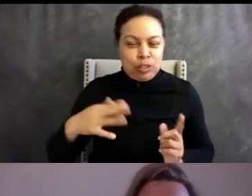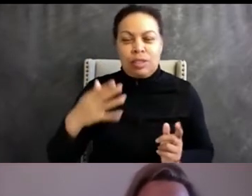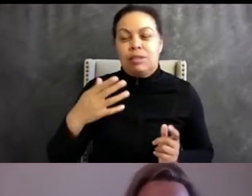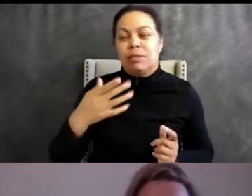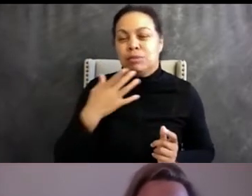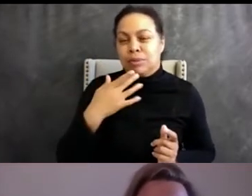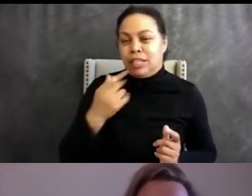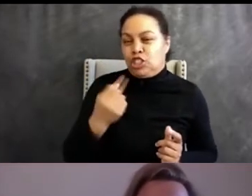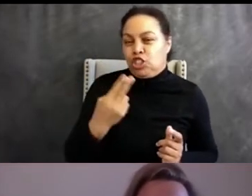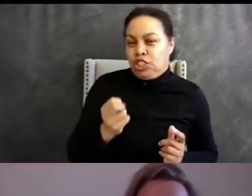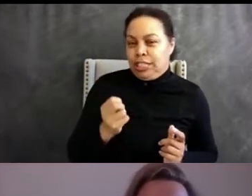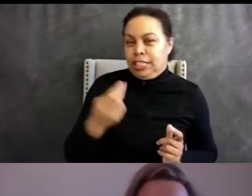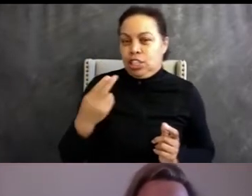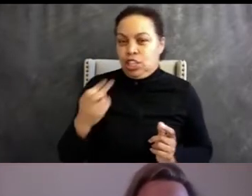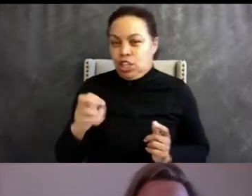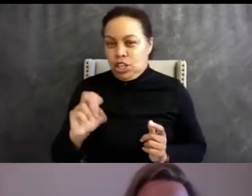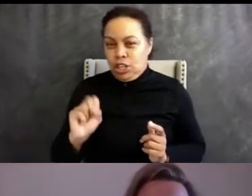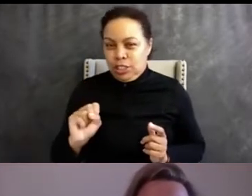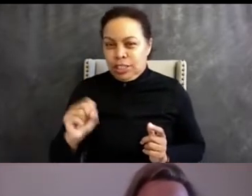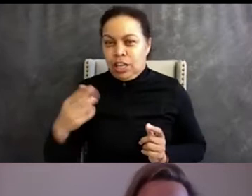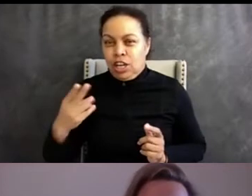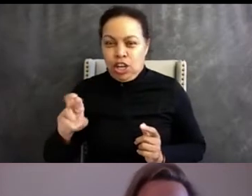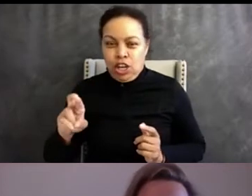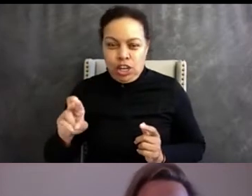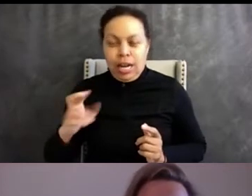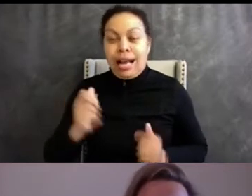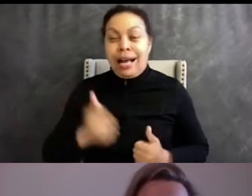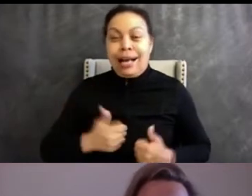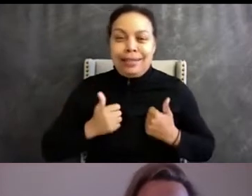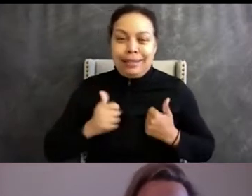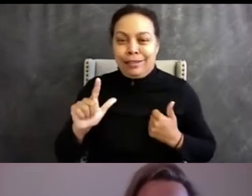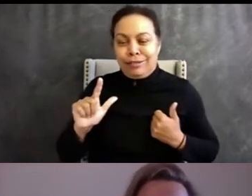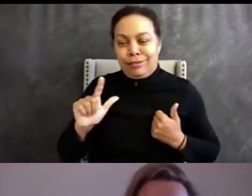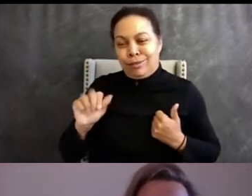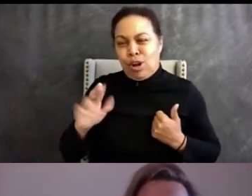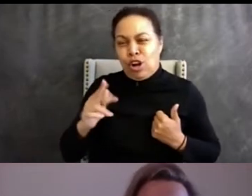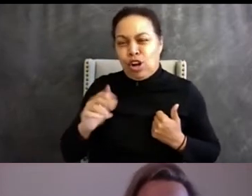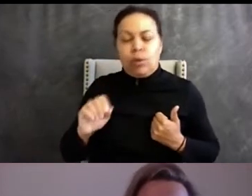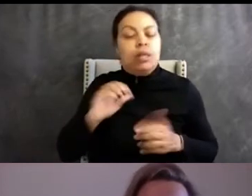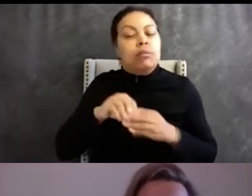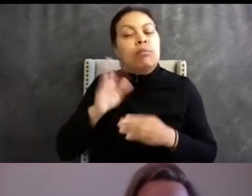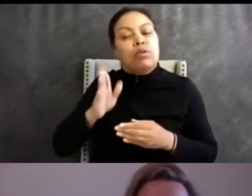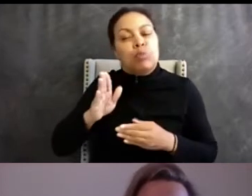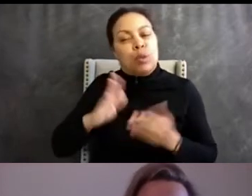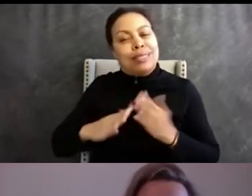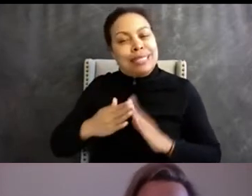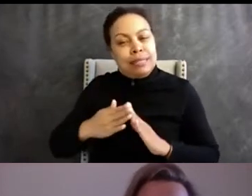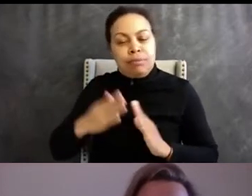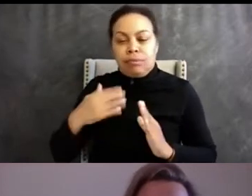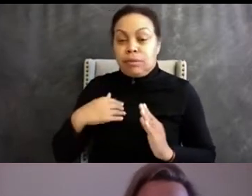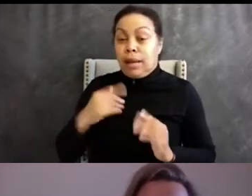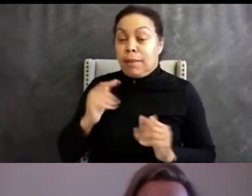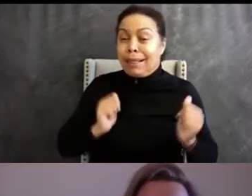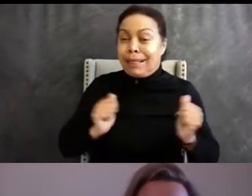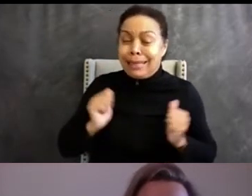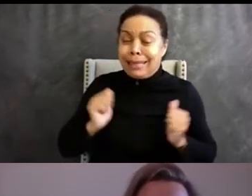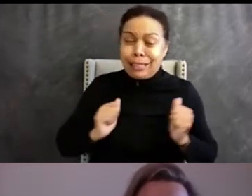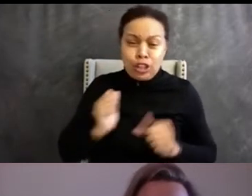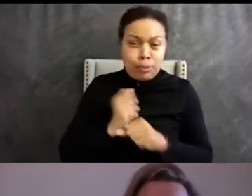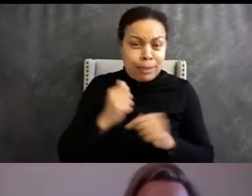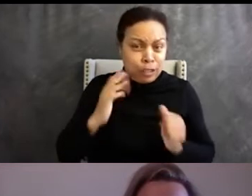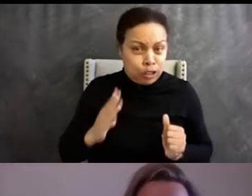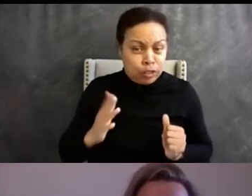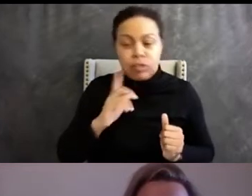she, her, hers. I live in Lauraville in Baltimore City. And I'm a theater maker, and I've been taking some